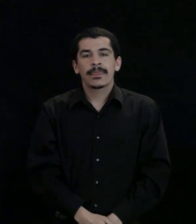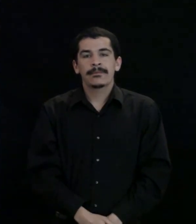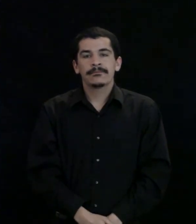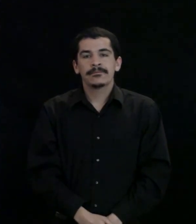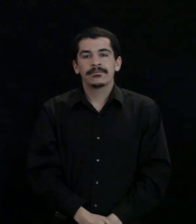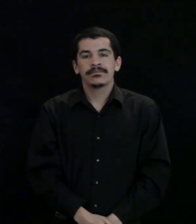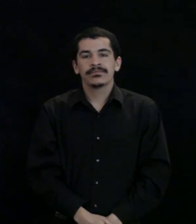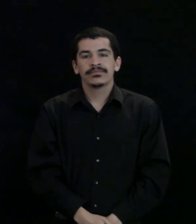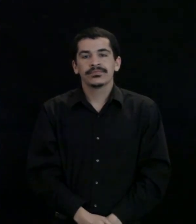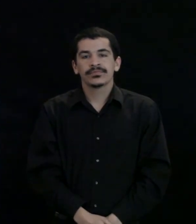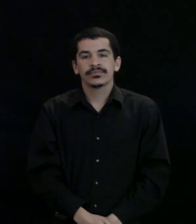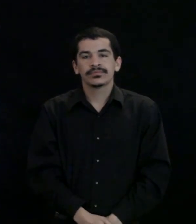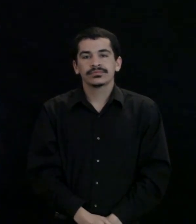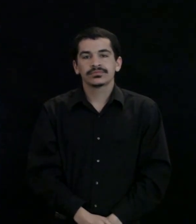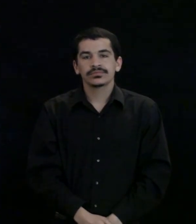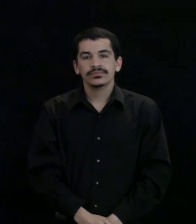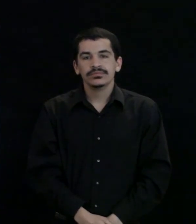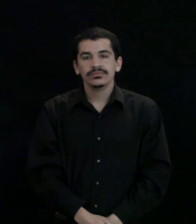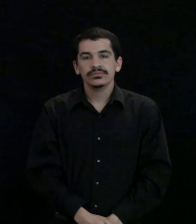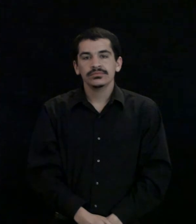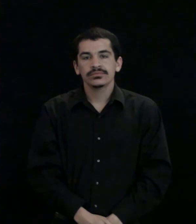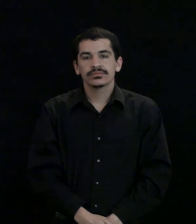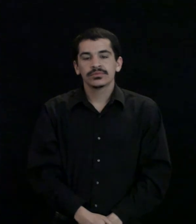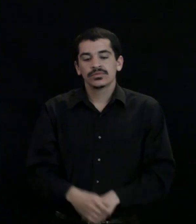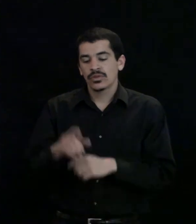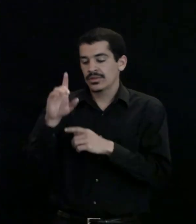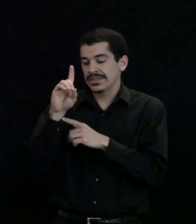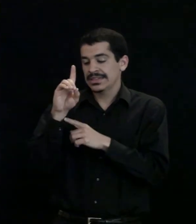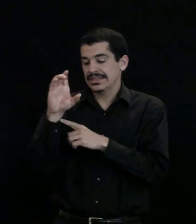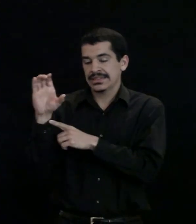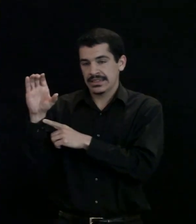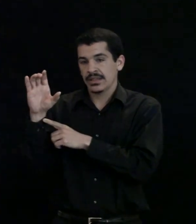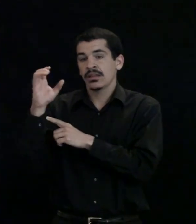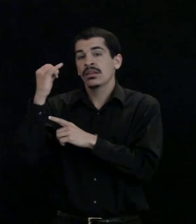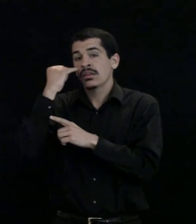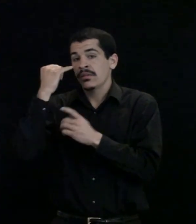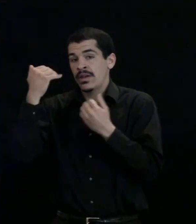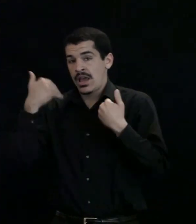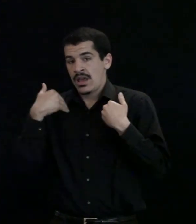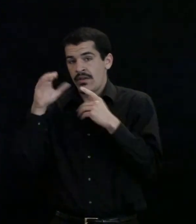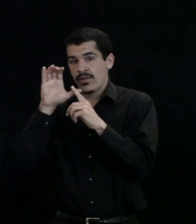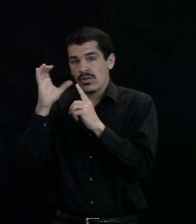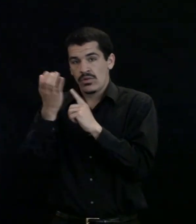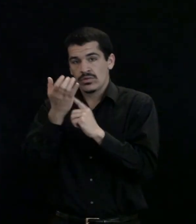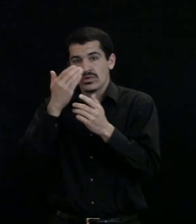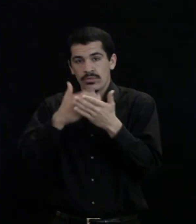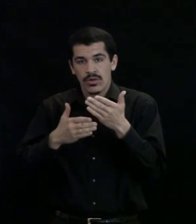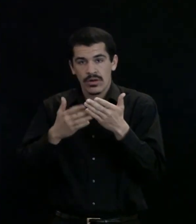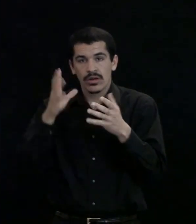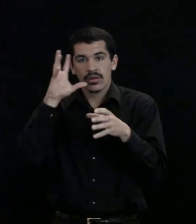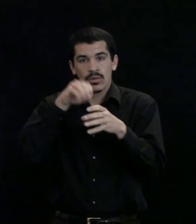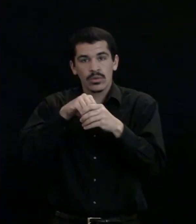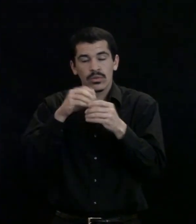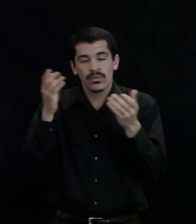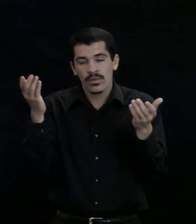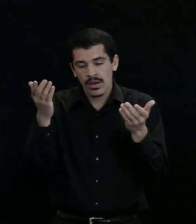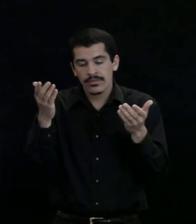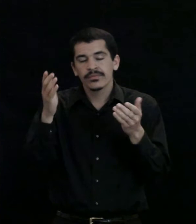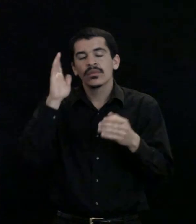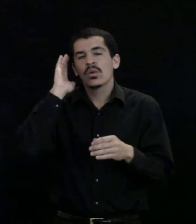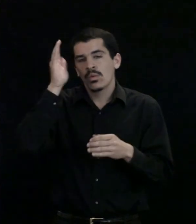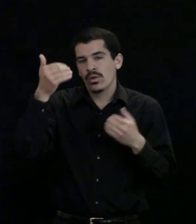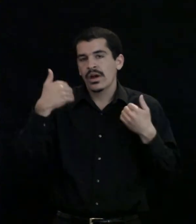Within the cultural part of the Deaf Culture Center will be an atrium